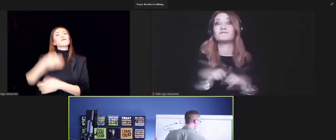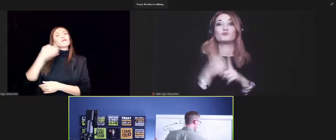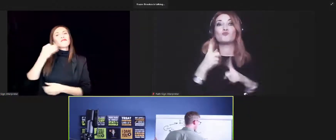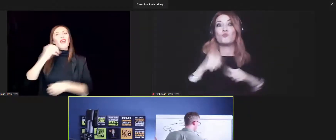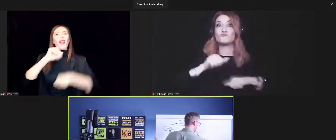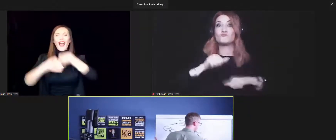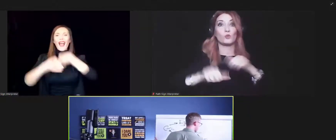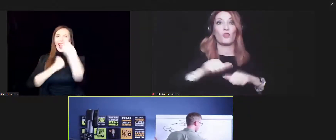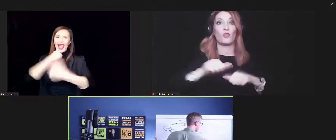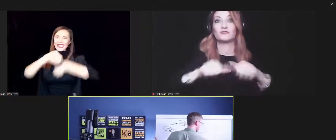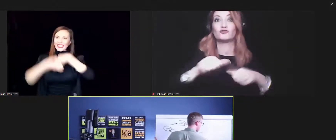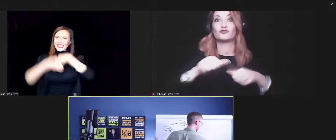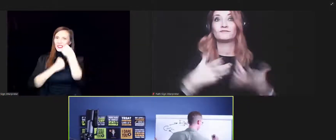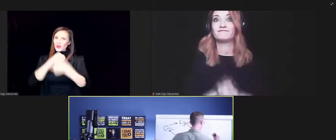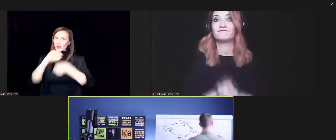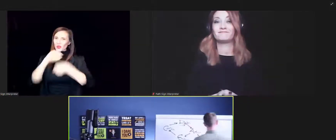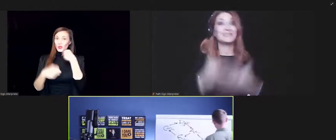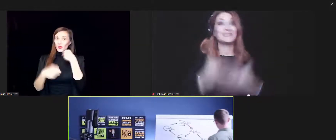creates speed.